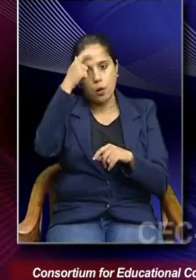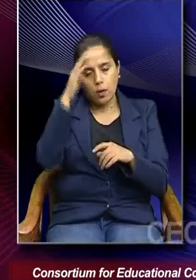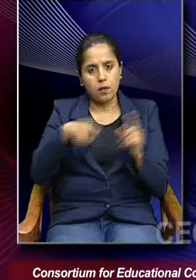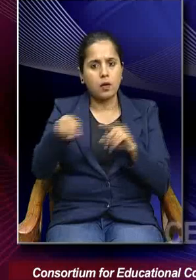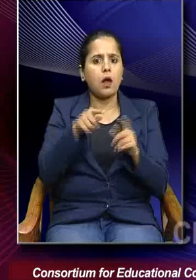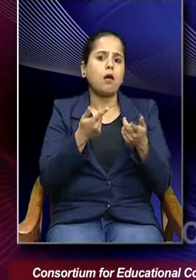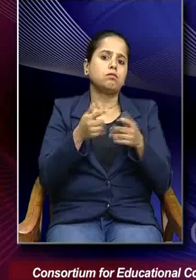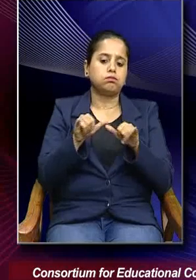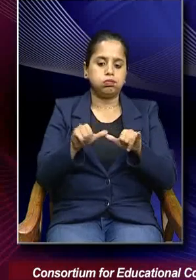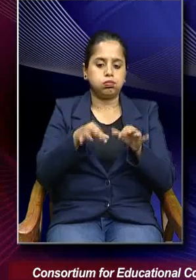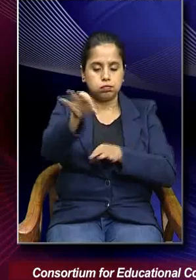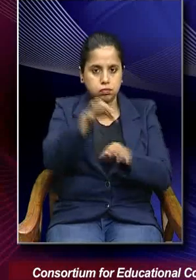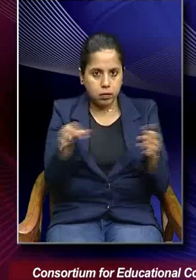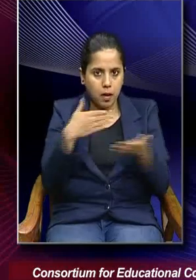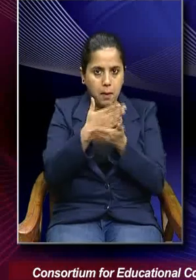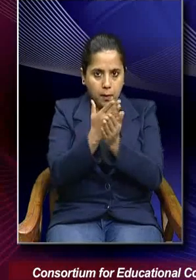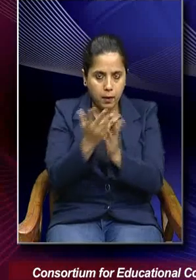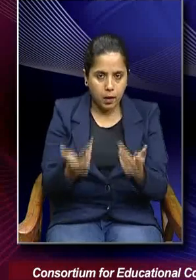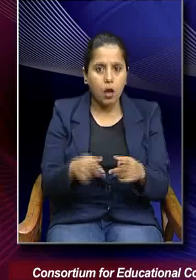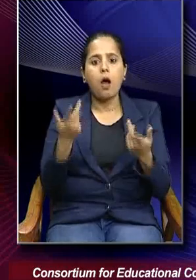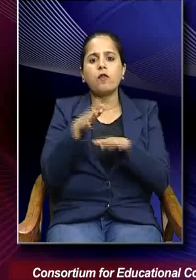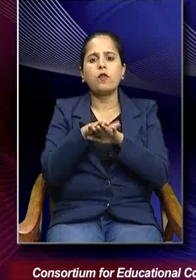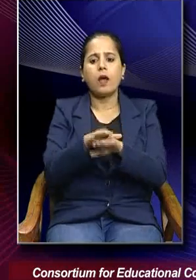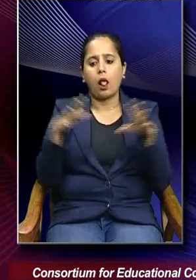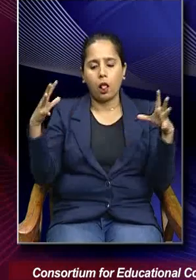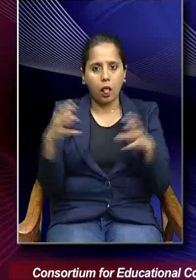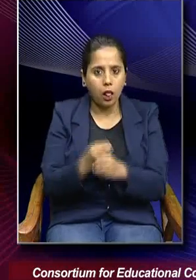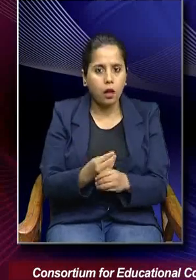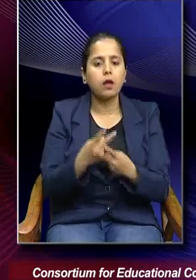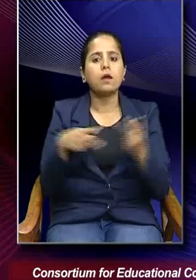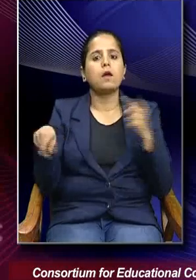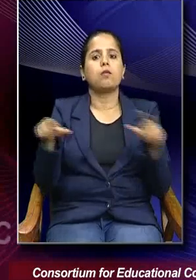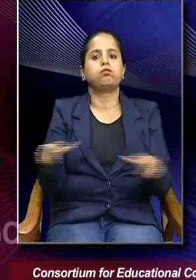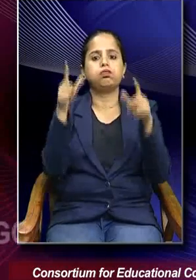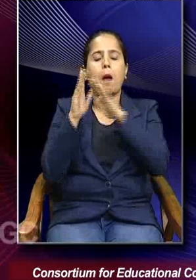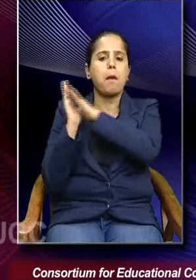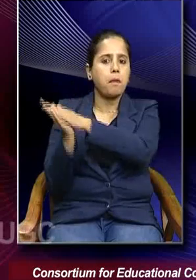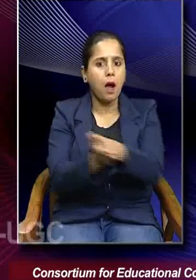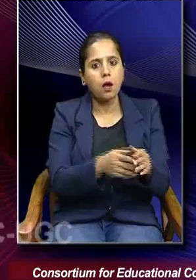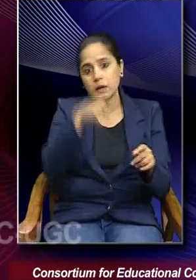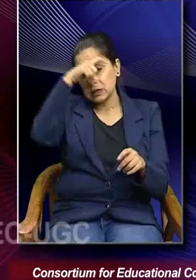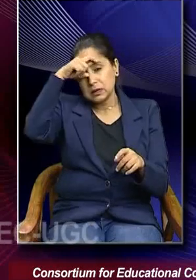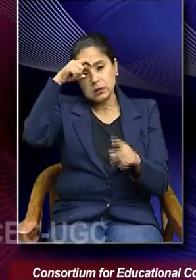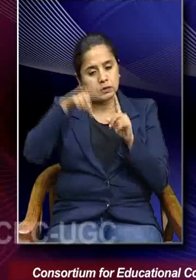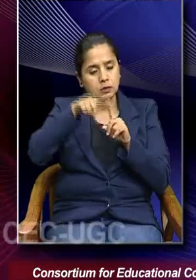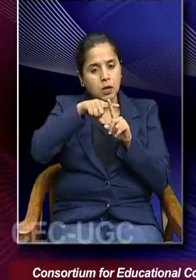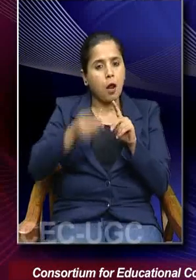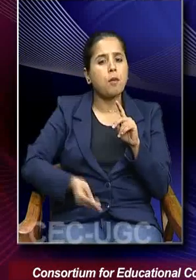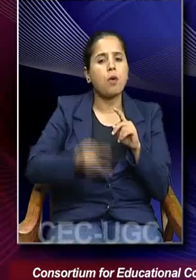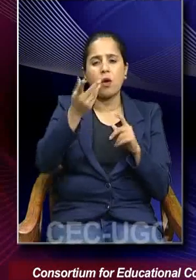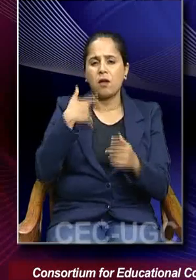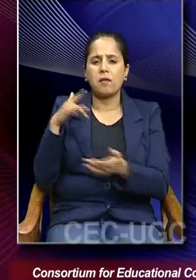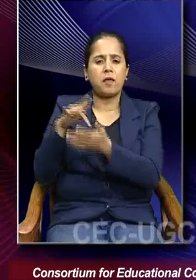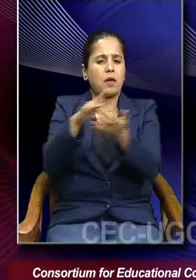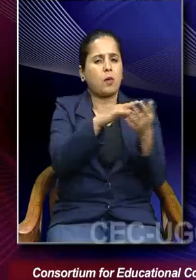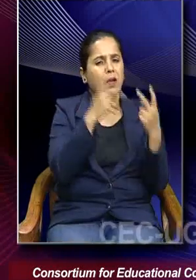land holding, collapsing fisheries, shrinking forest, rising temperature. Everywhere we are